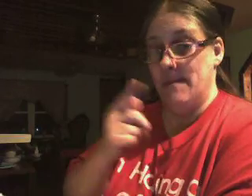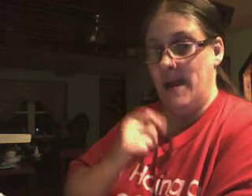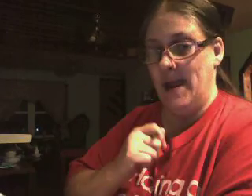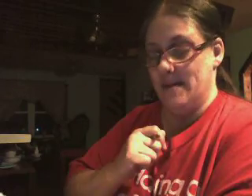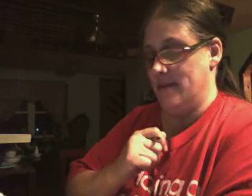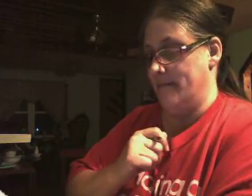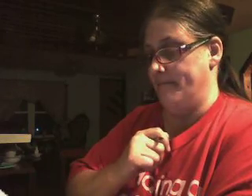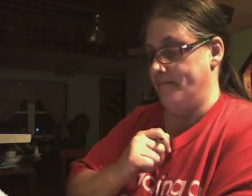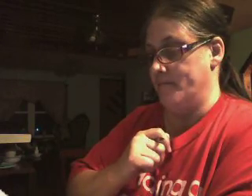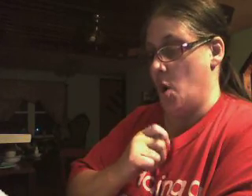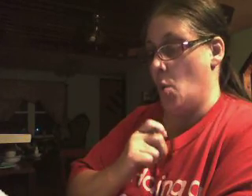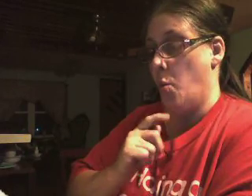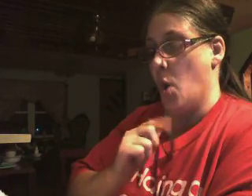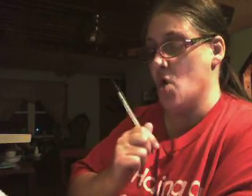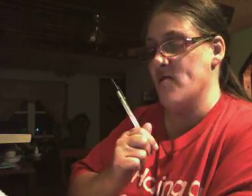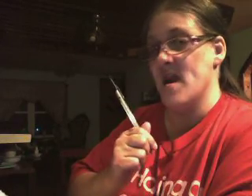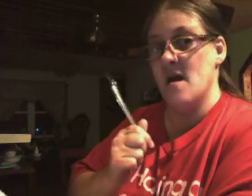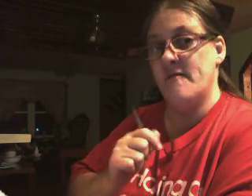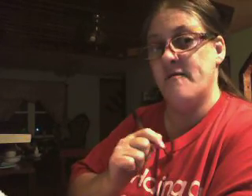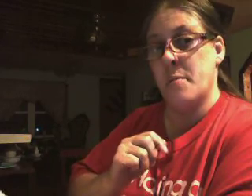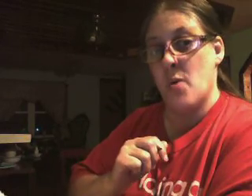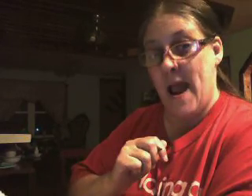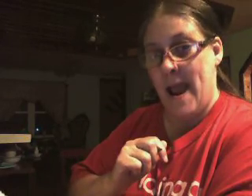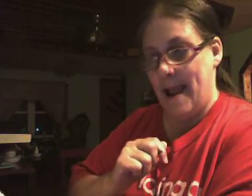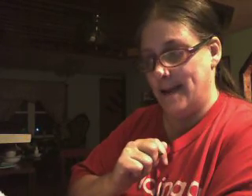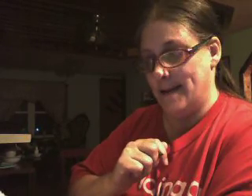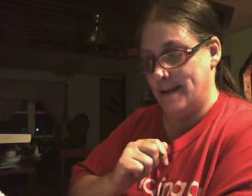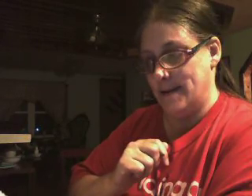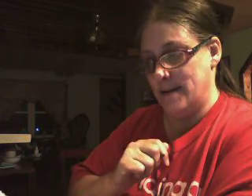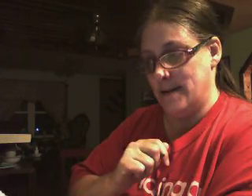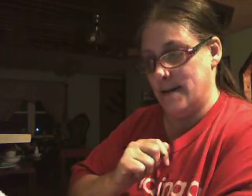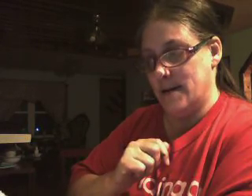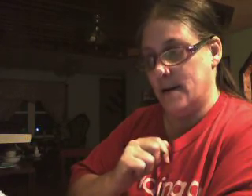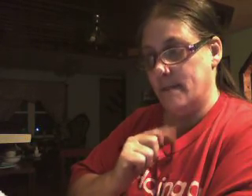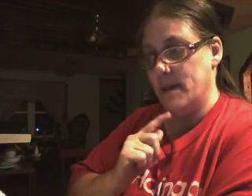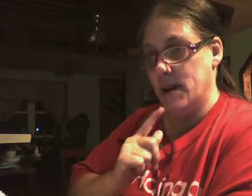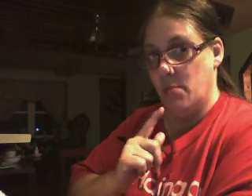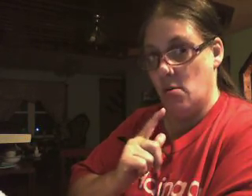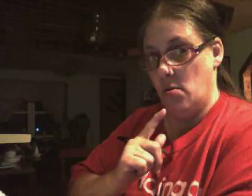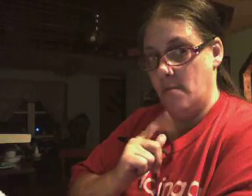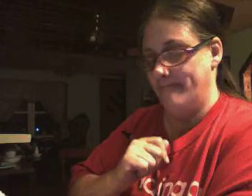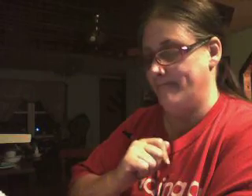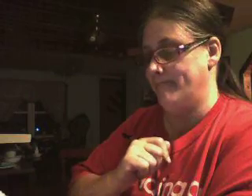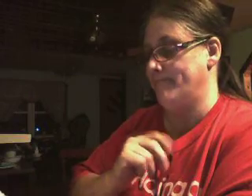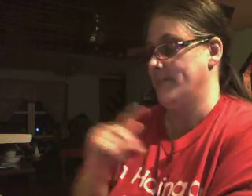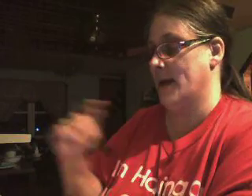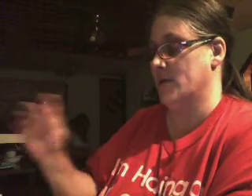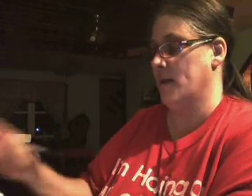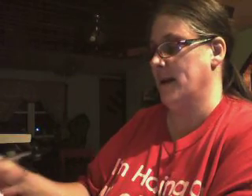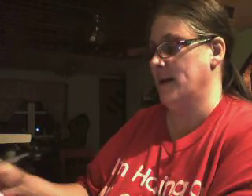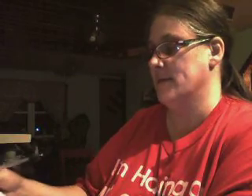And it means worthy of praise, commendable. That's what it